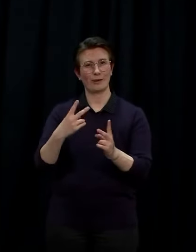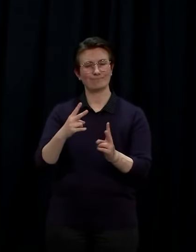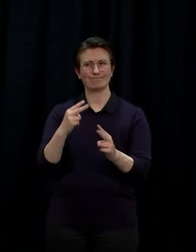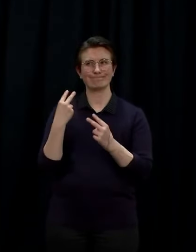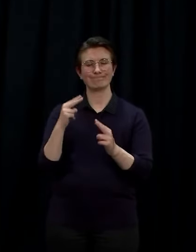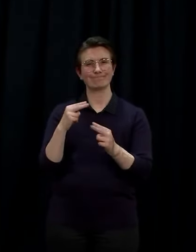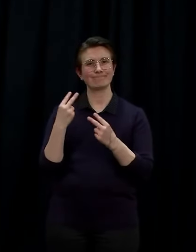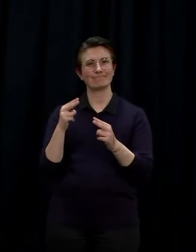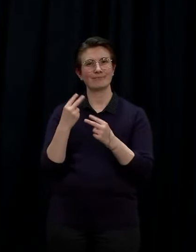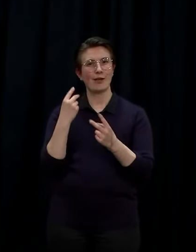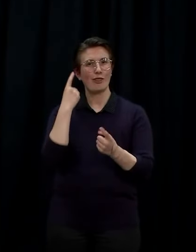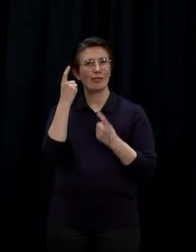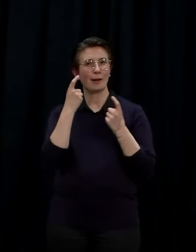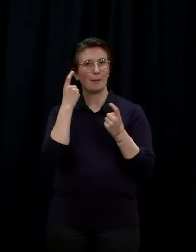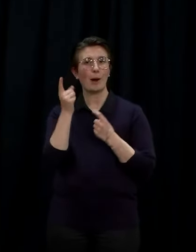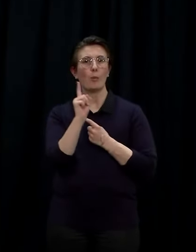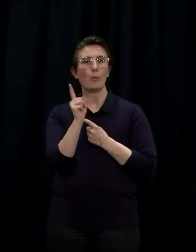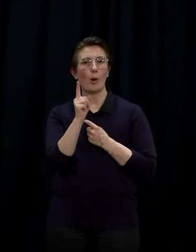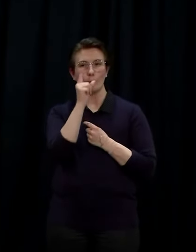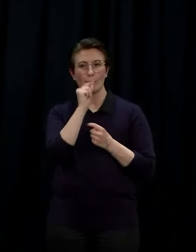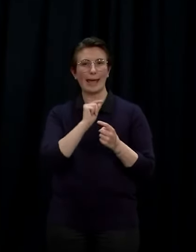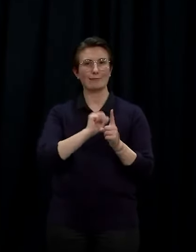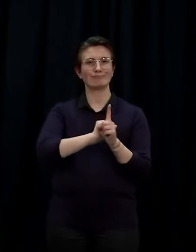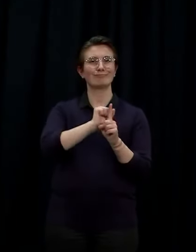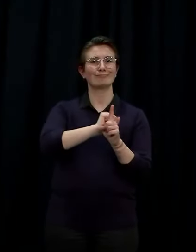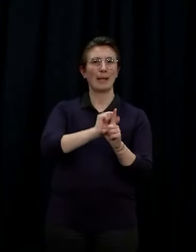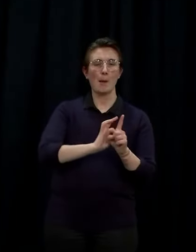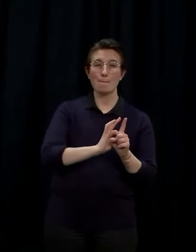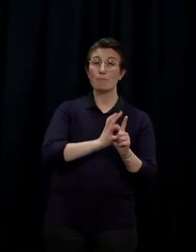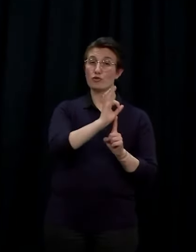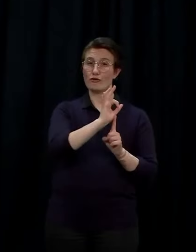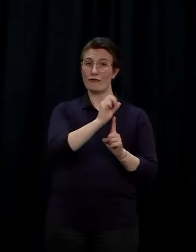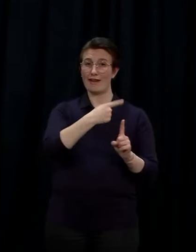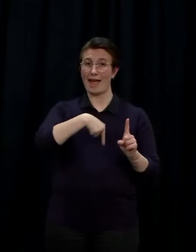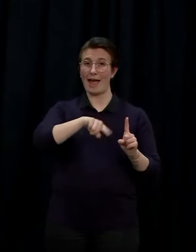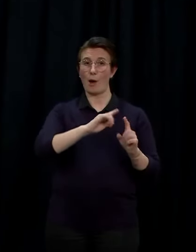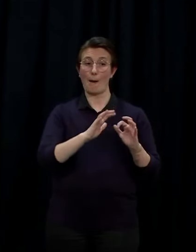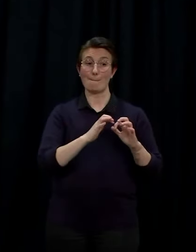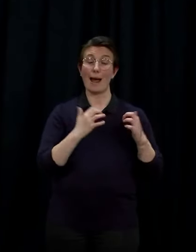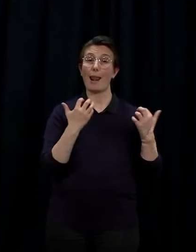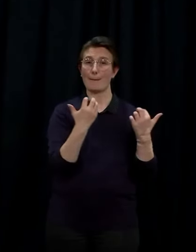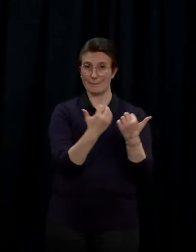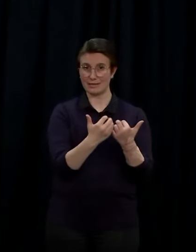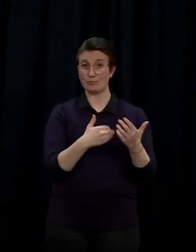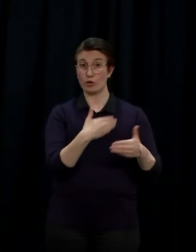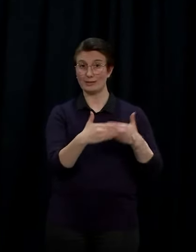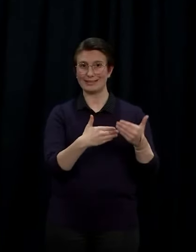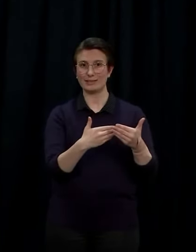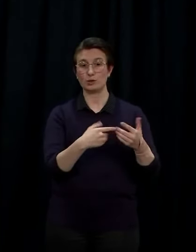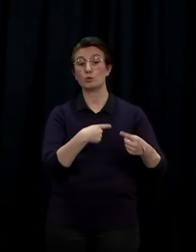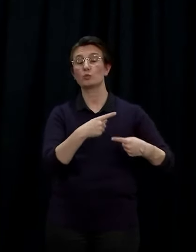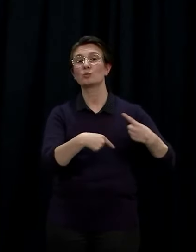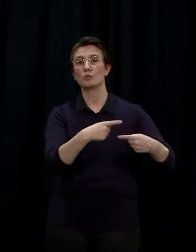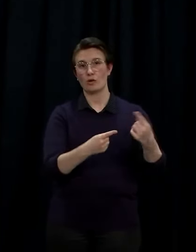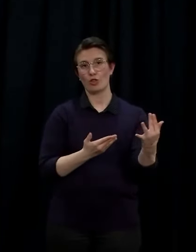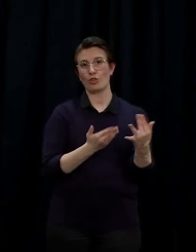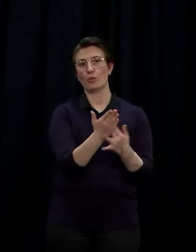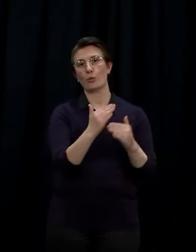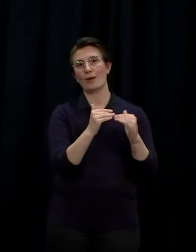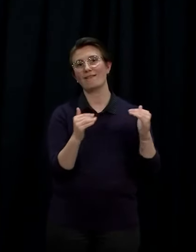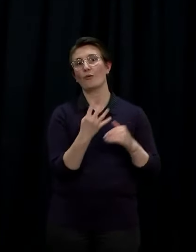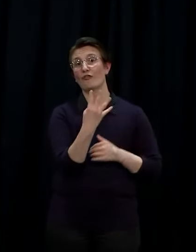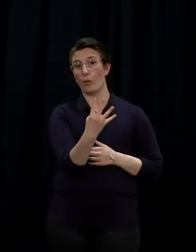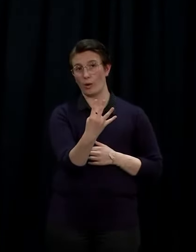the one element of Parliament that we haven't had this week, which is question time. And I believe there are solutions on the